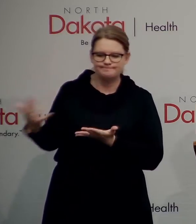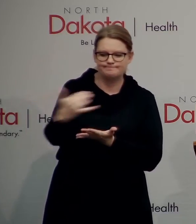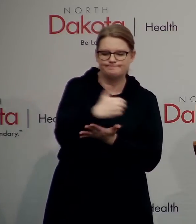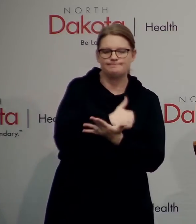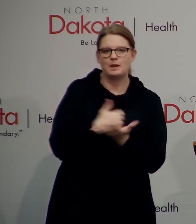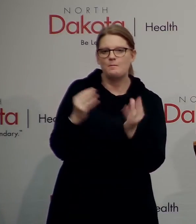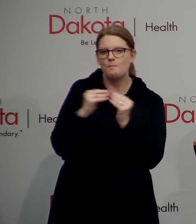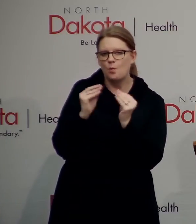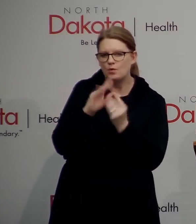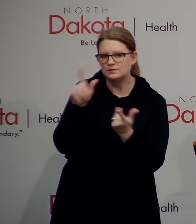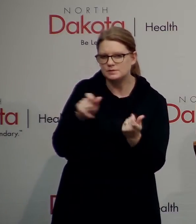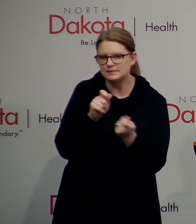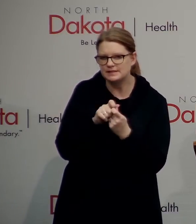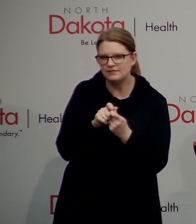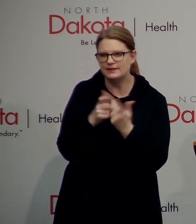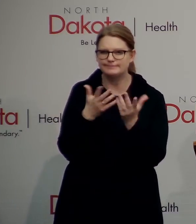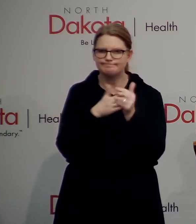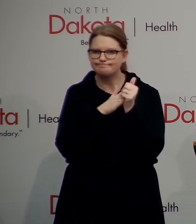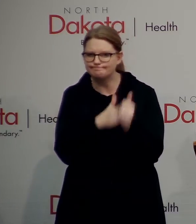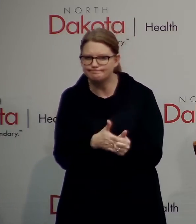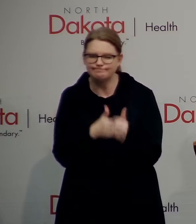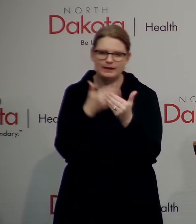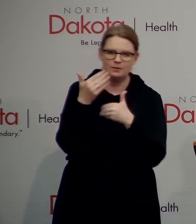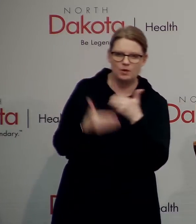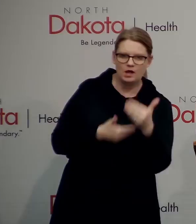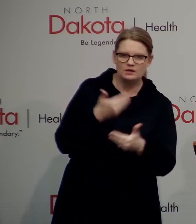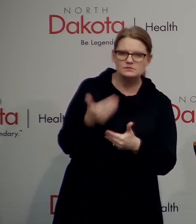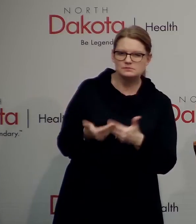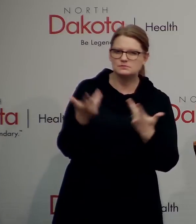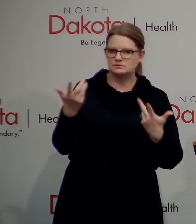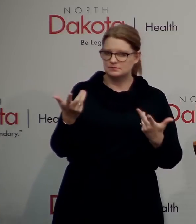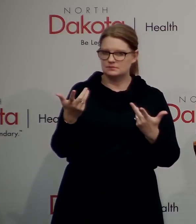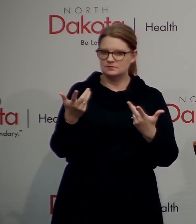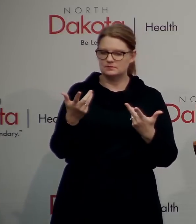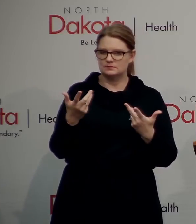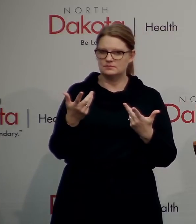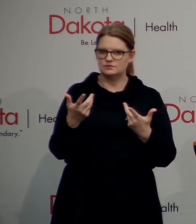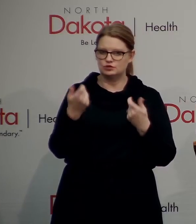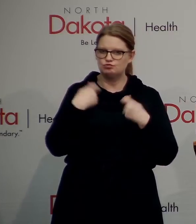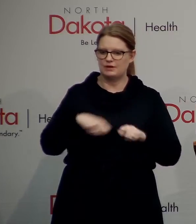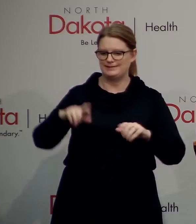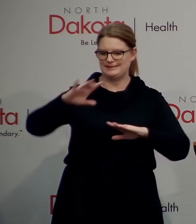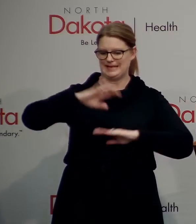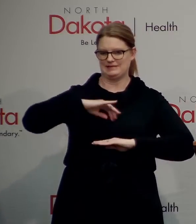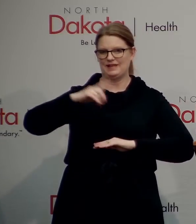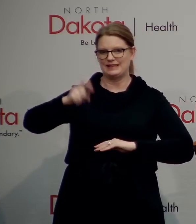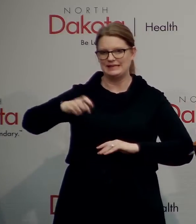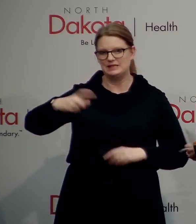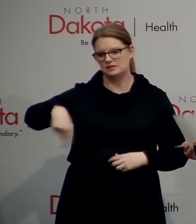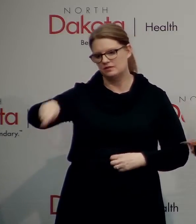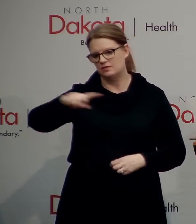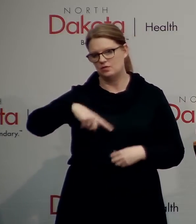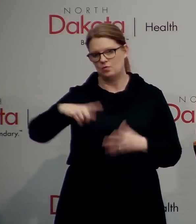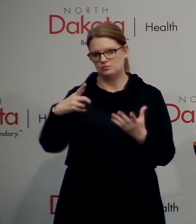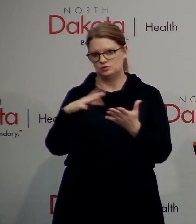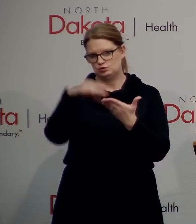specific guidance and processes that will address these important needs during this time.